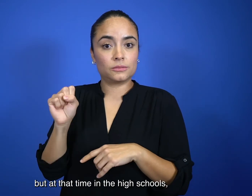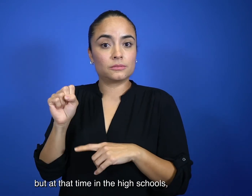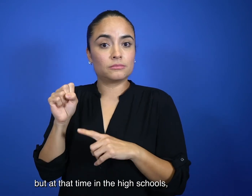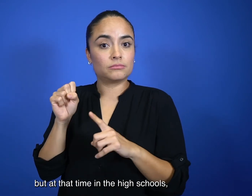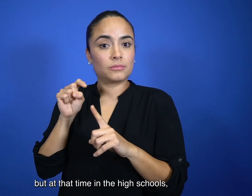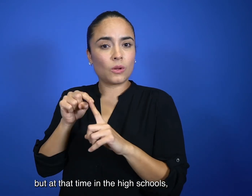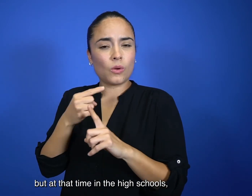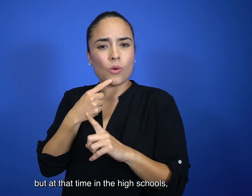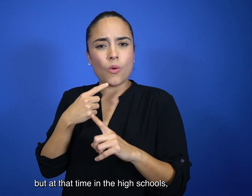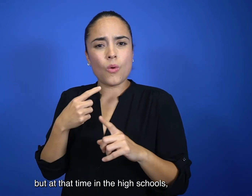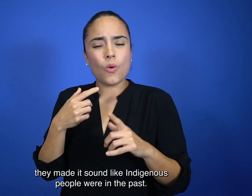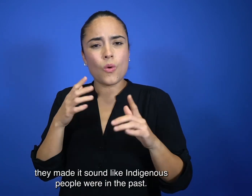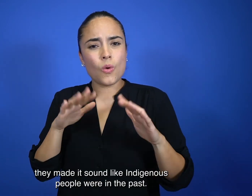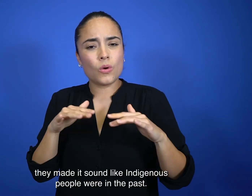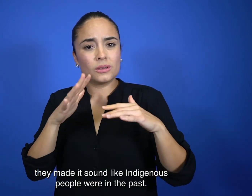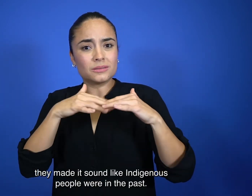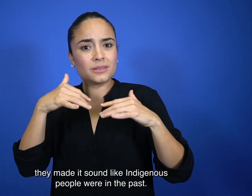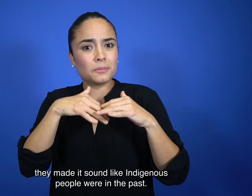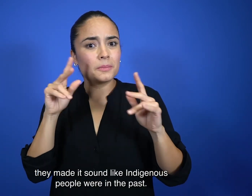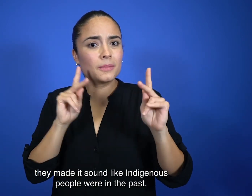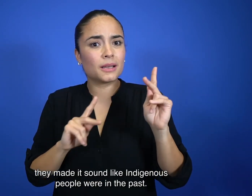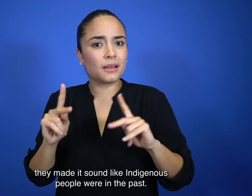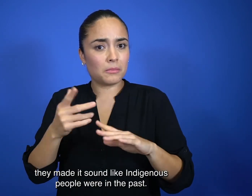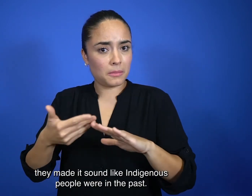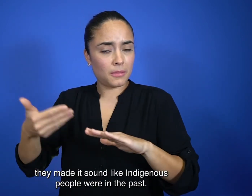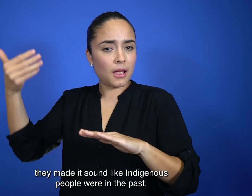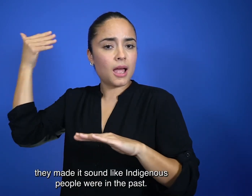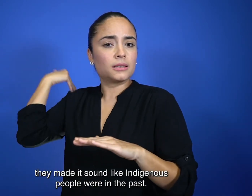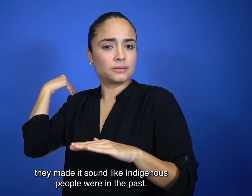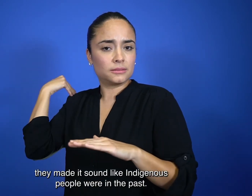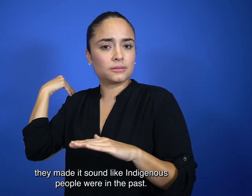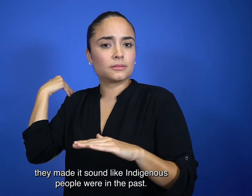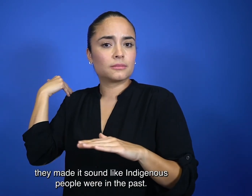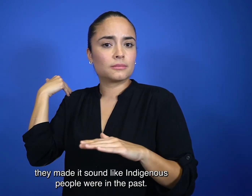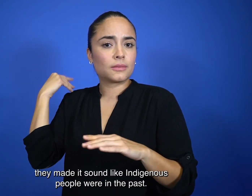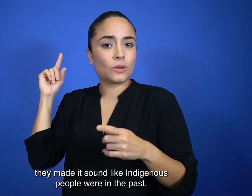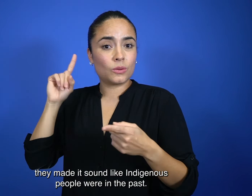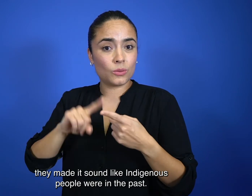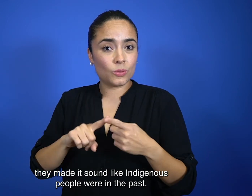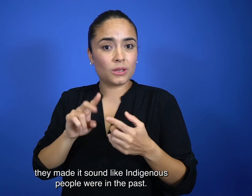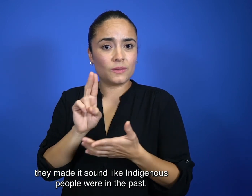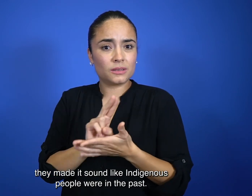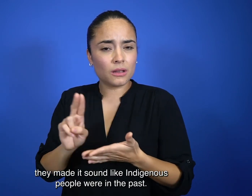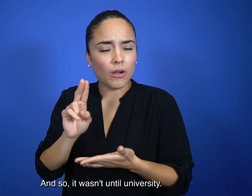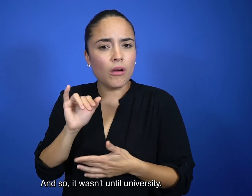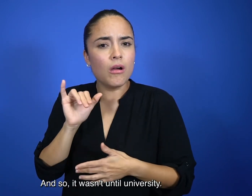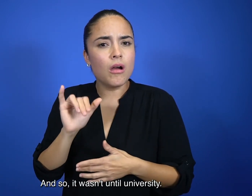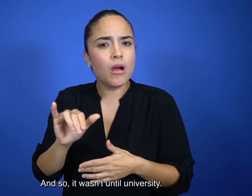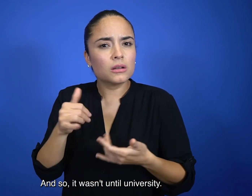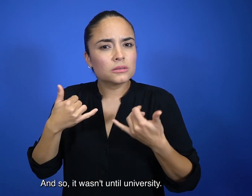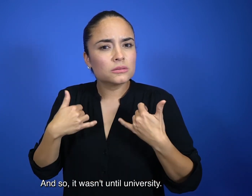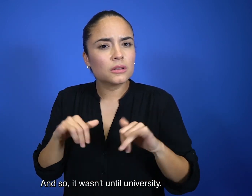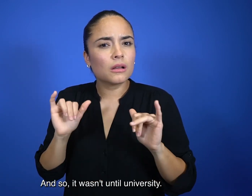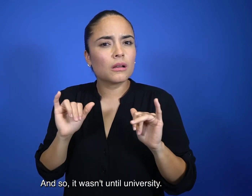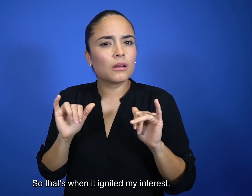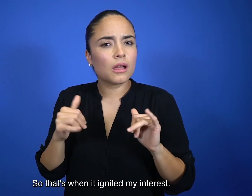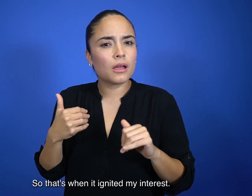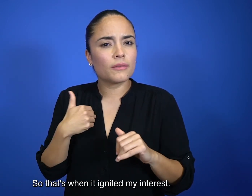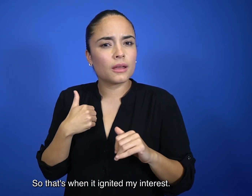that time in the high schools, they made it sound like Indigenous people were in the past, and so it wasn't until university. So